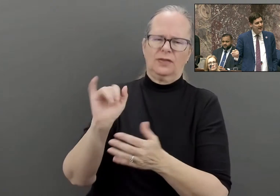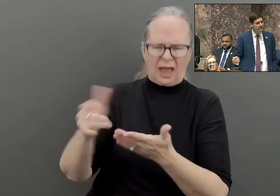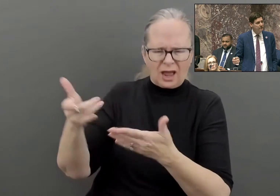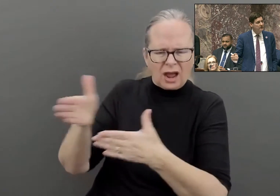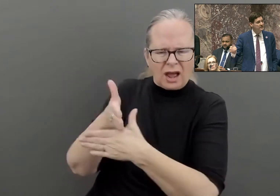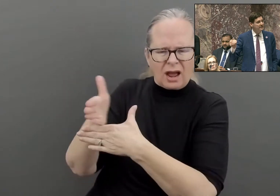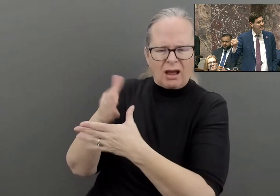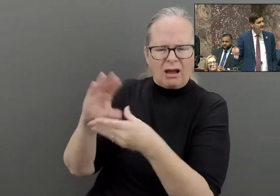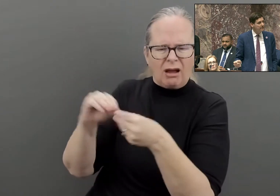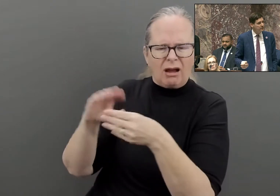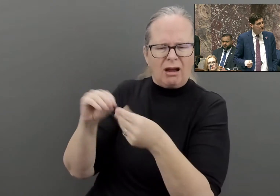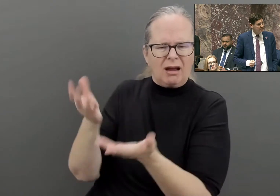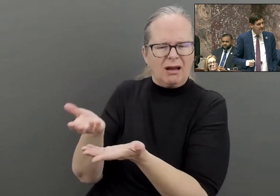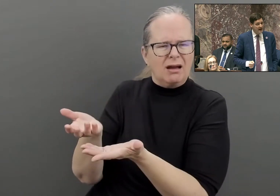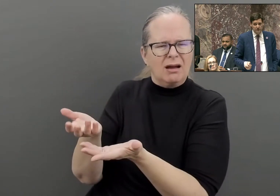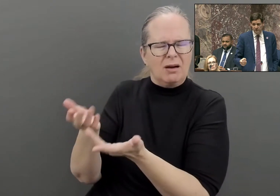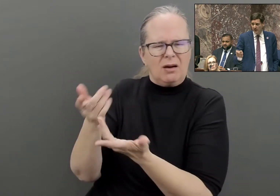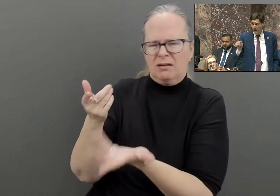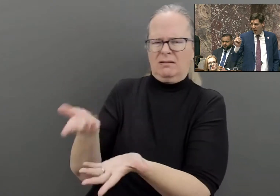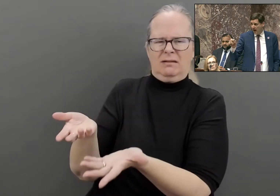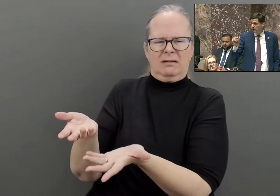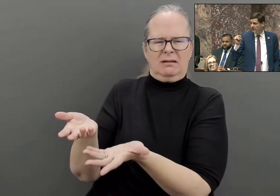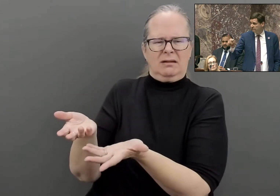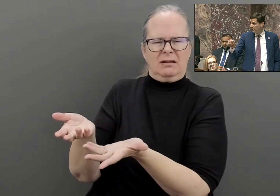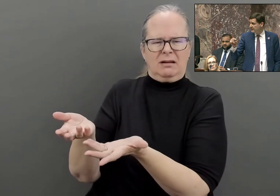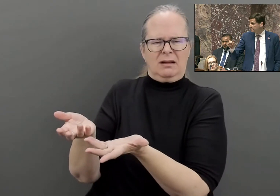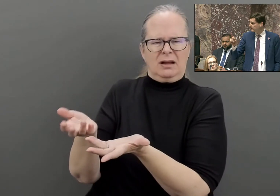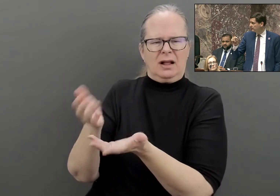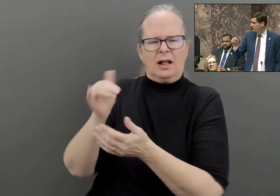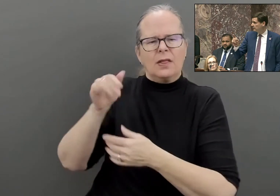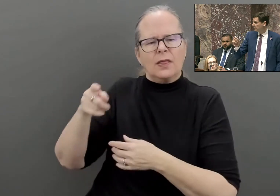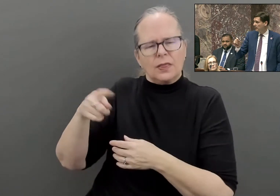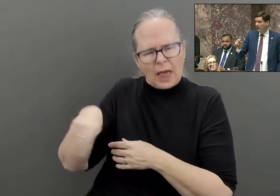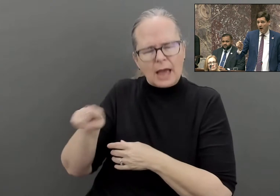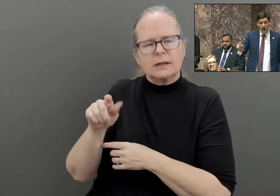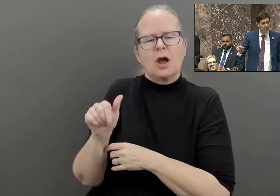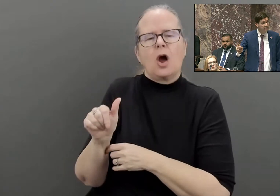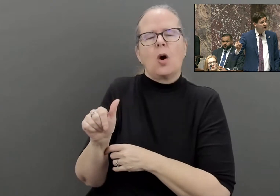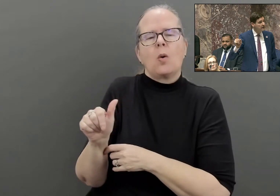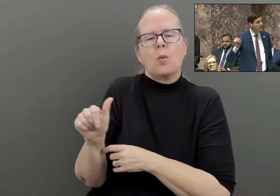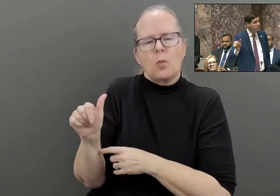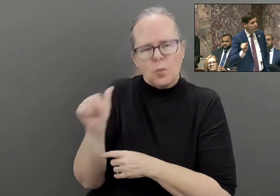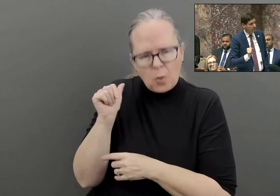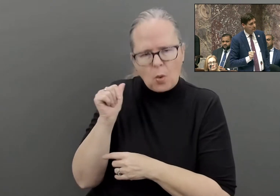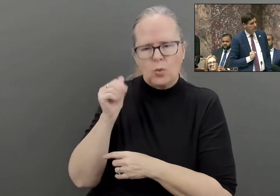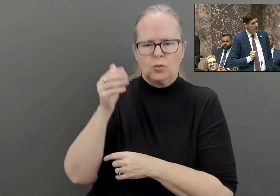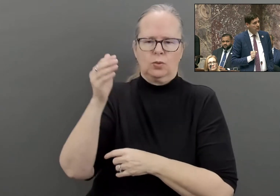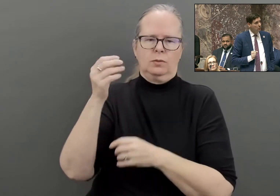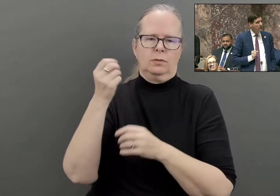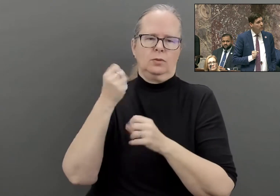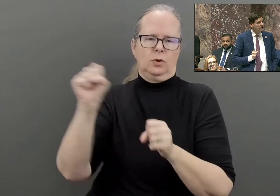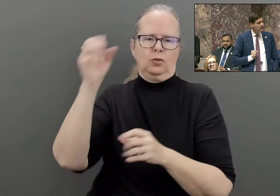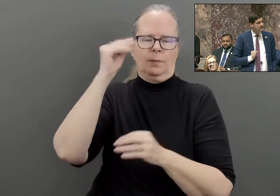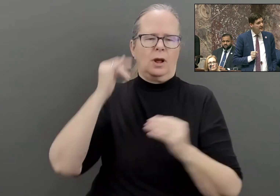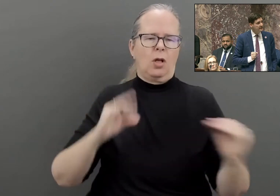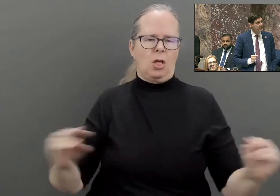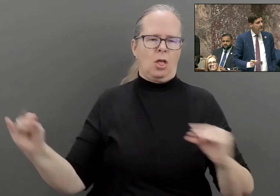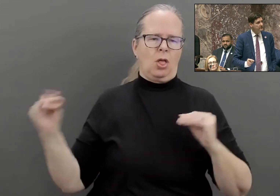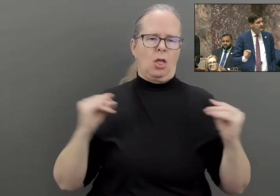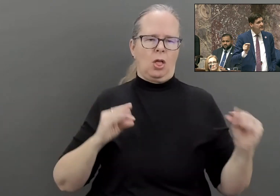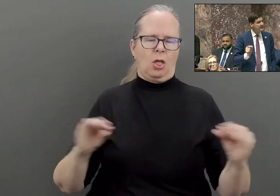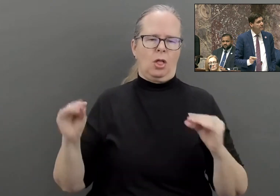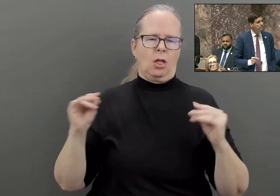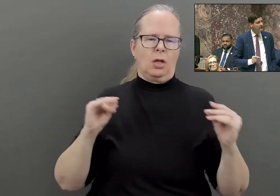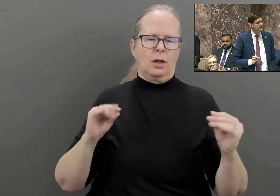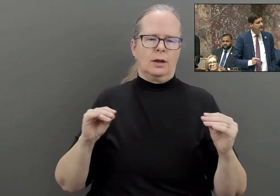stand together to condemn the President's actions. I would invite a motion where we all stand together